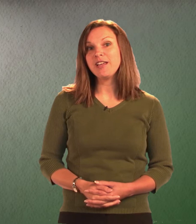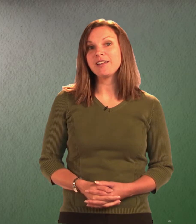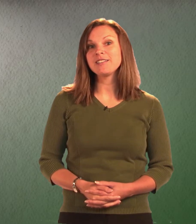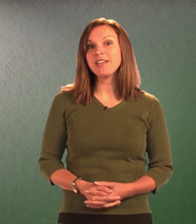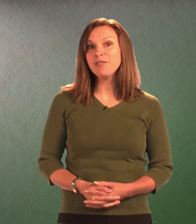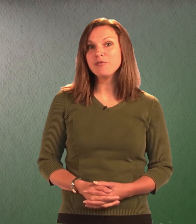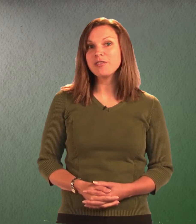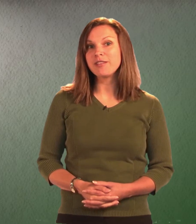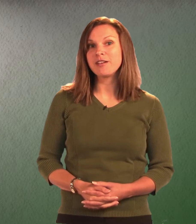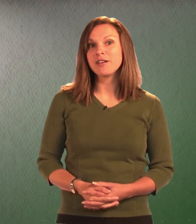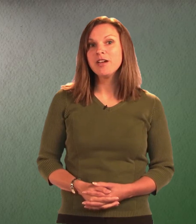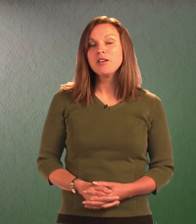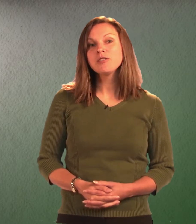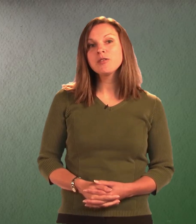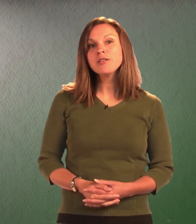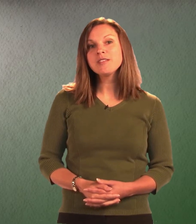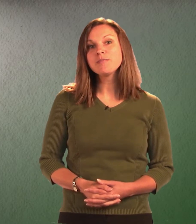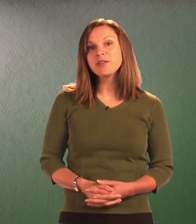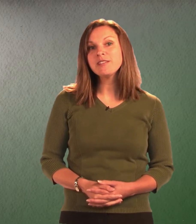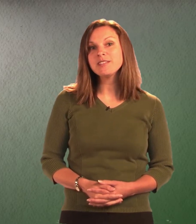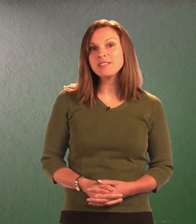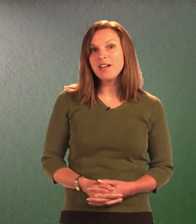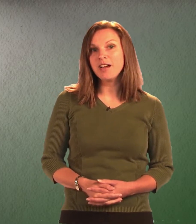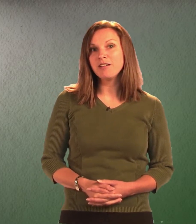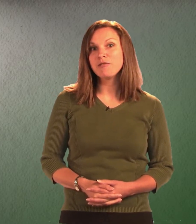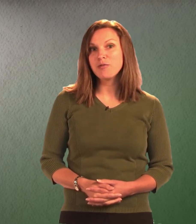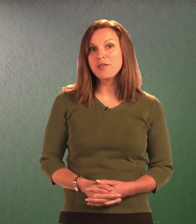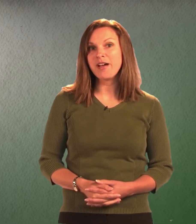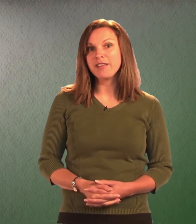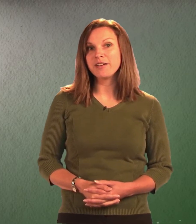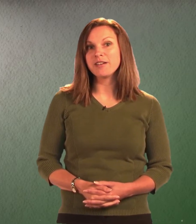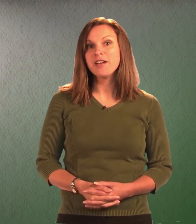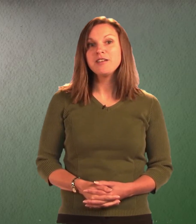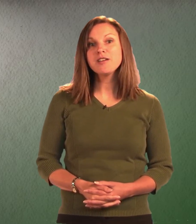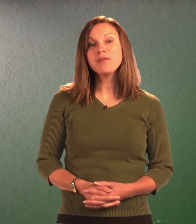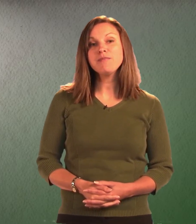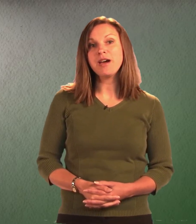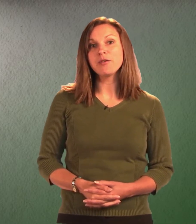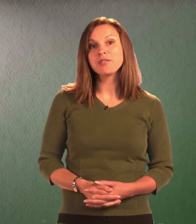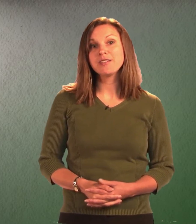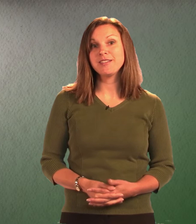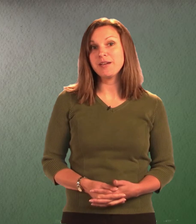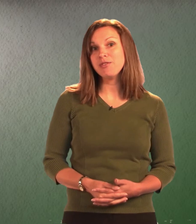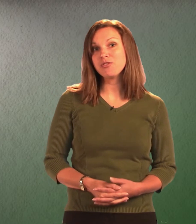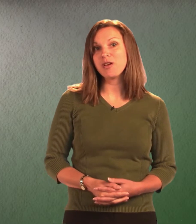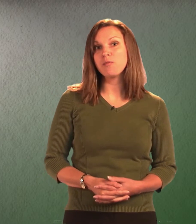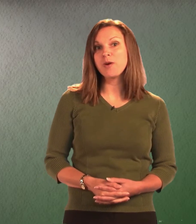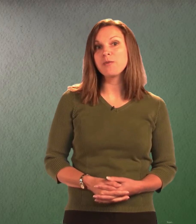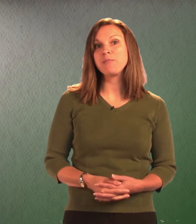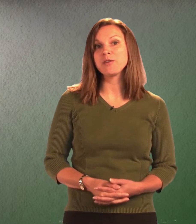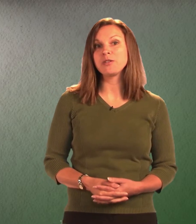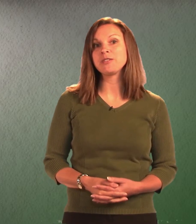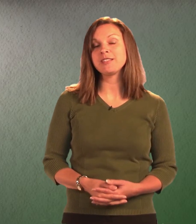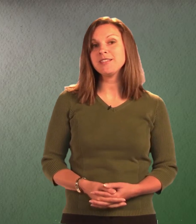phonetic sound for the letter, you'll notice I'll bring the sign for that letter near my mouth to demonstrate where we produce the